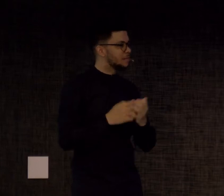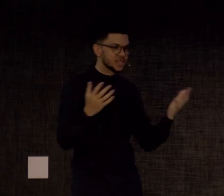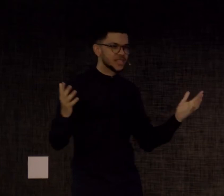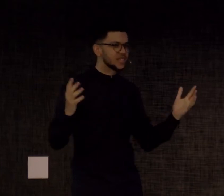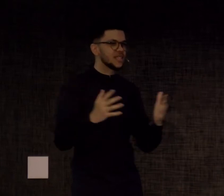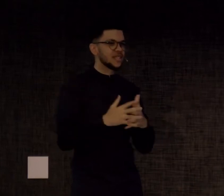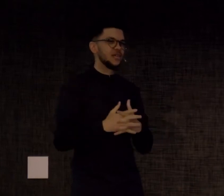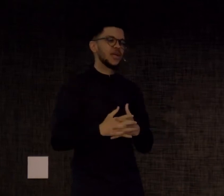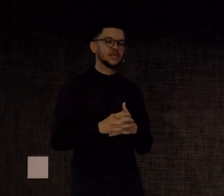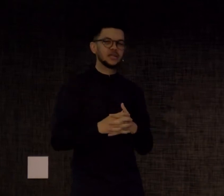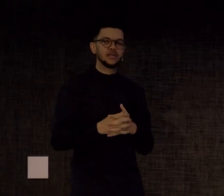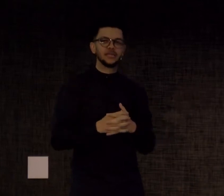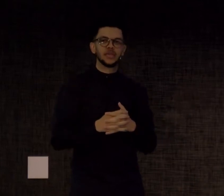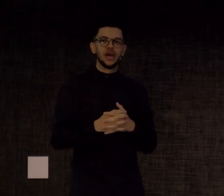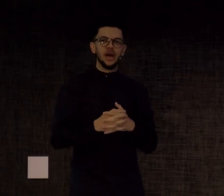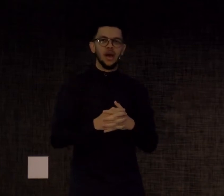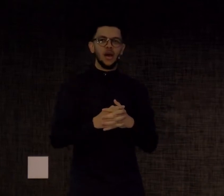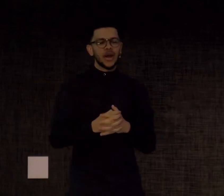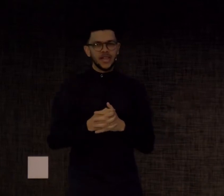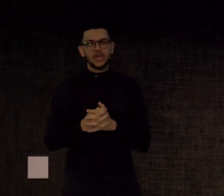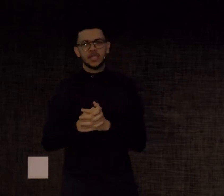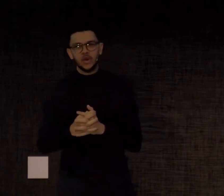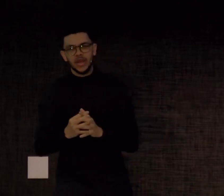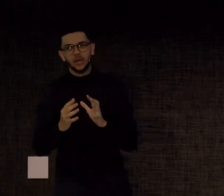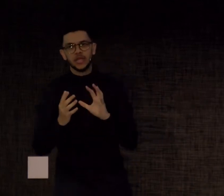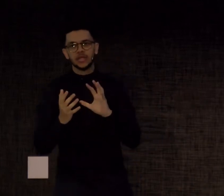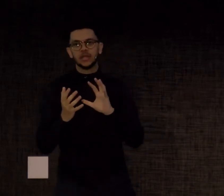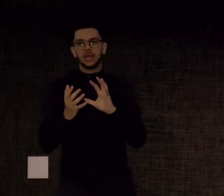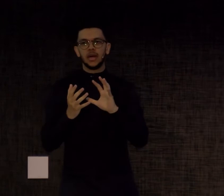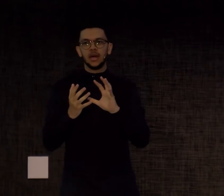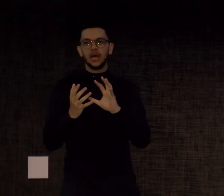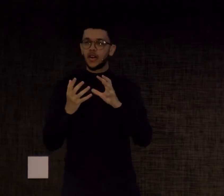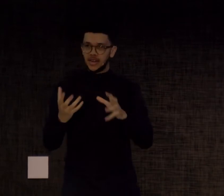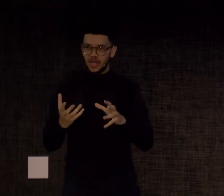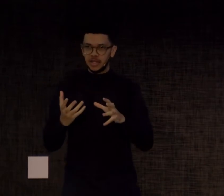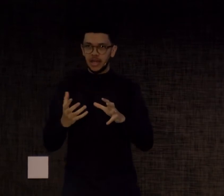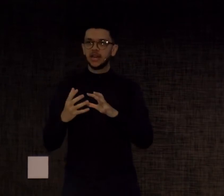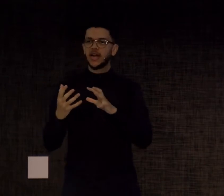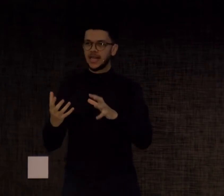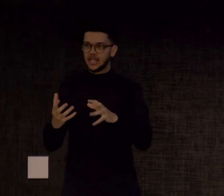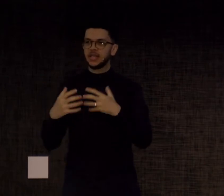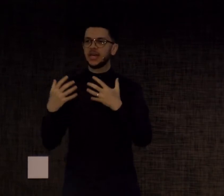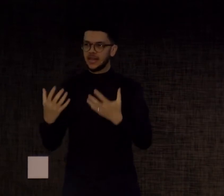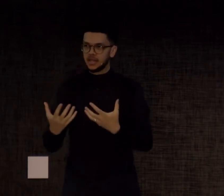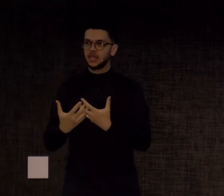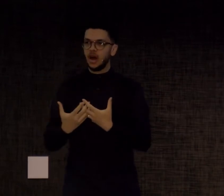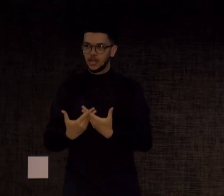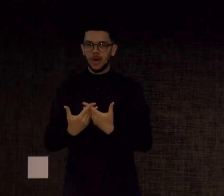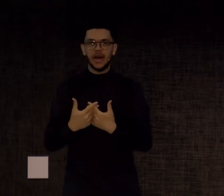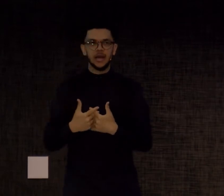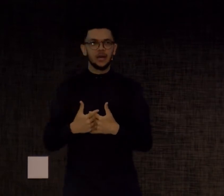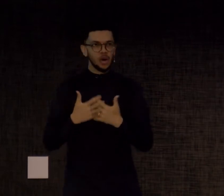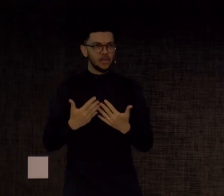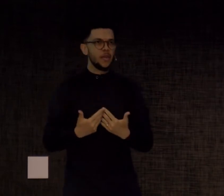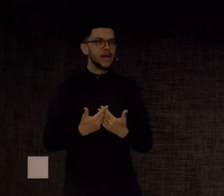I'm just as guilty as anyone else. What I think we saw there was a great risk and a great danger that I think should